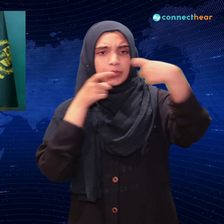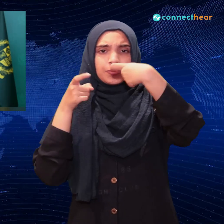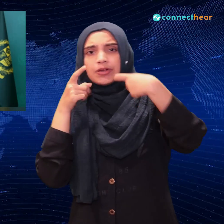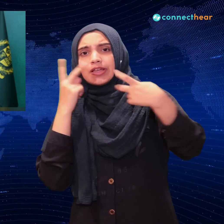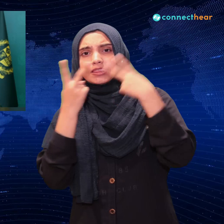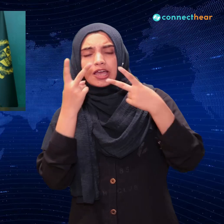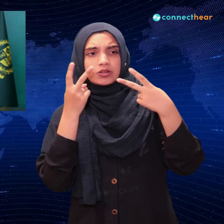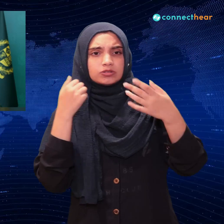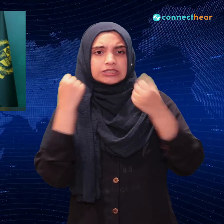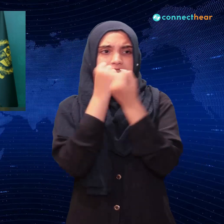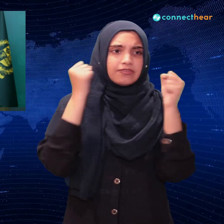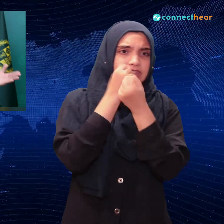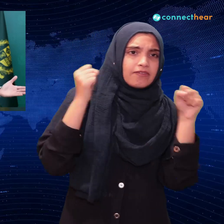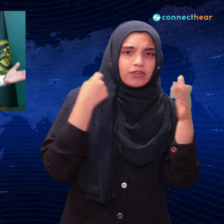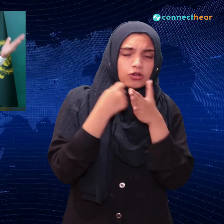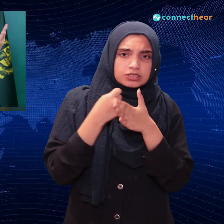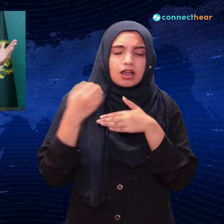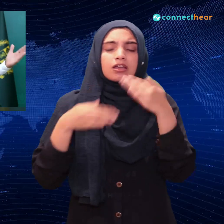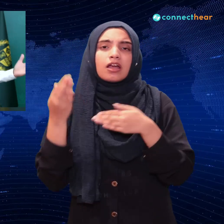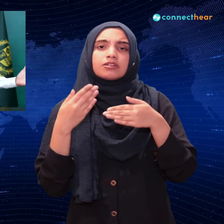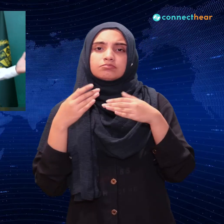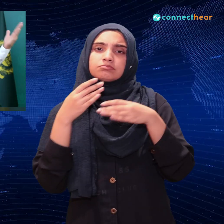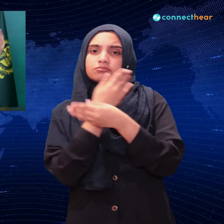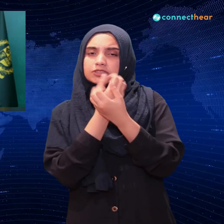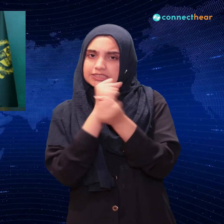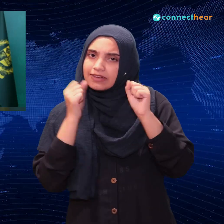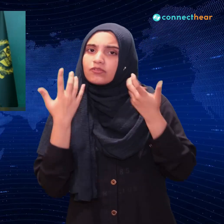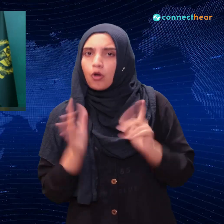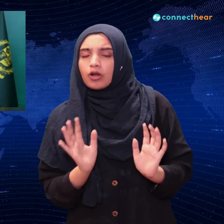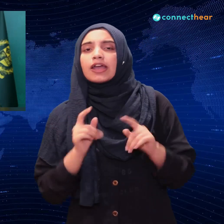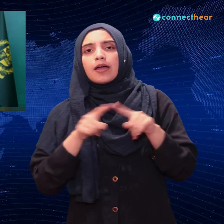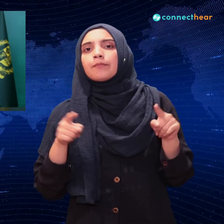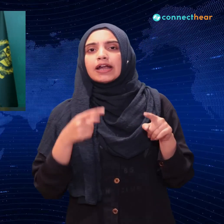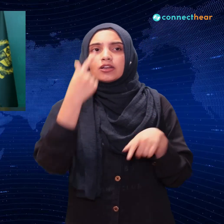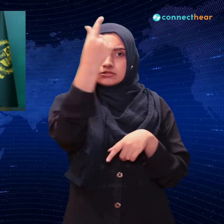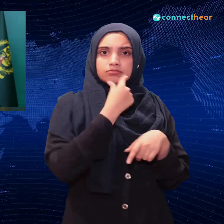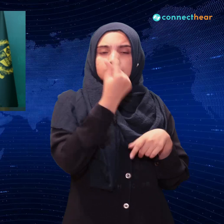about in the US about taking care of the people who helped them, the